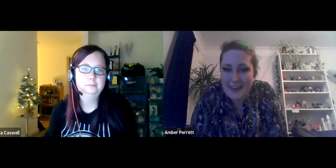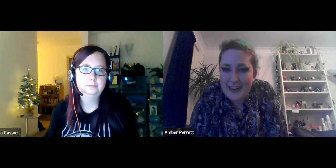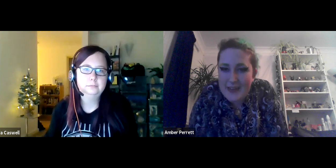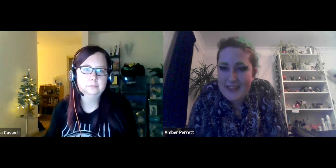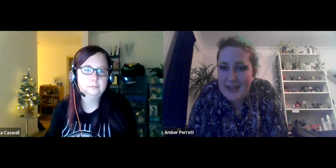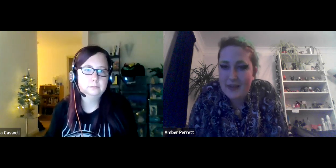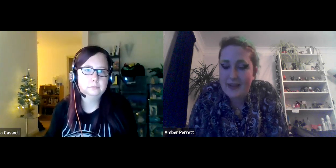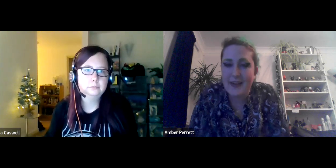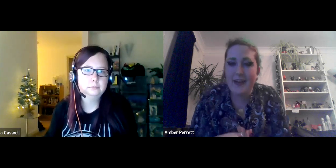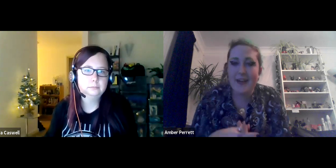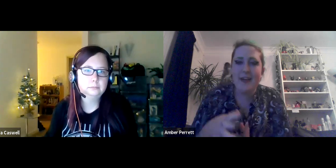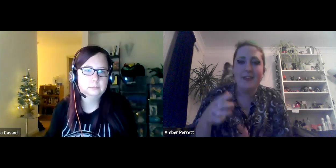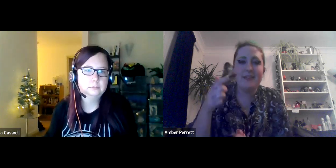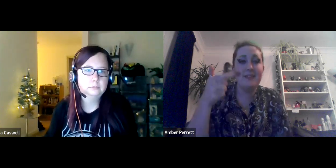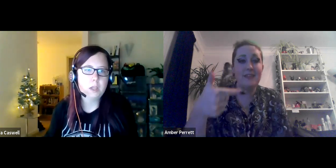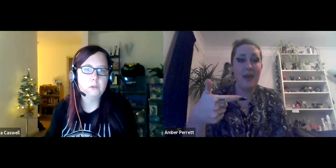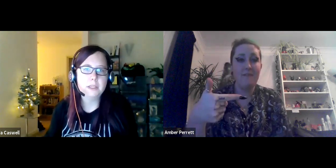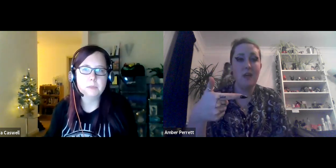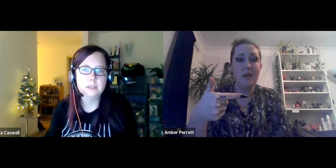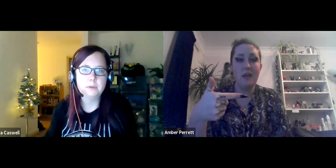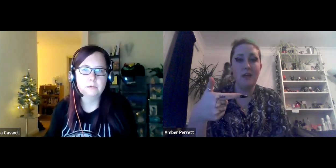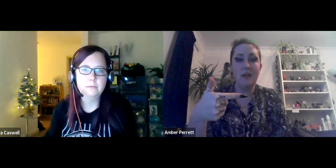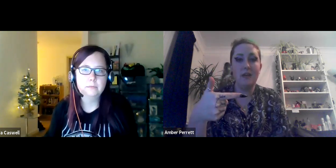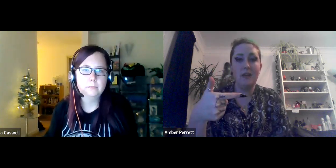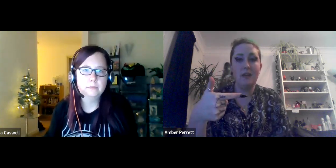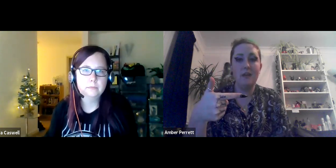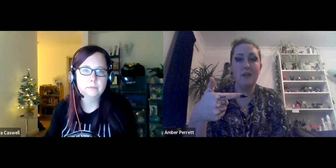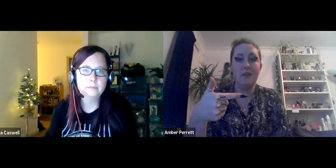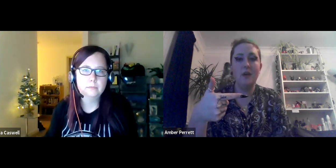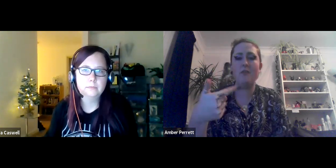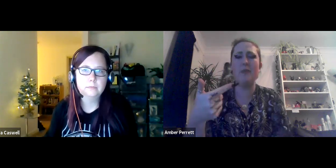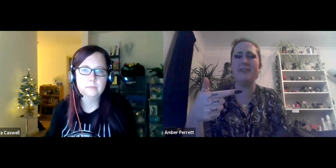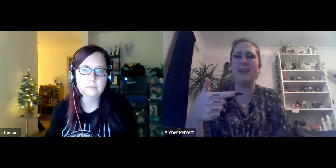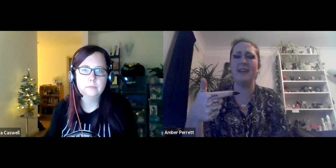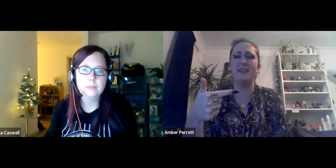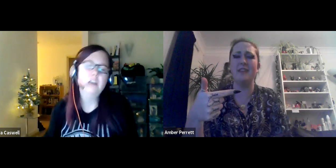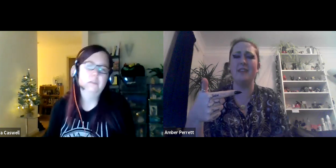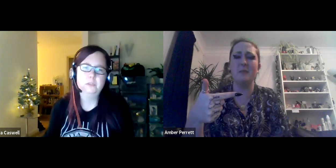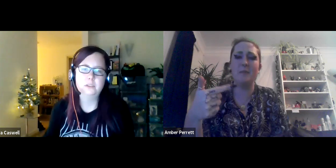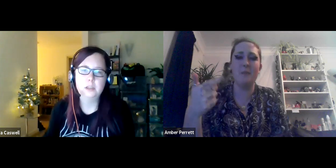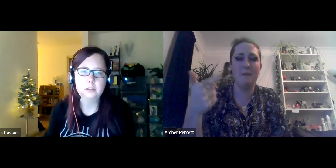Right, where's 7? Oh, that's me as well. I thought we were just taking it in turns. Oh, we're just taking it in turns,